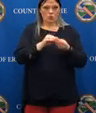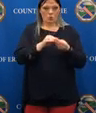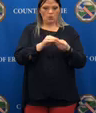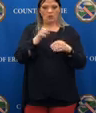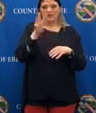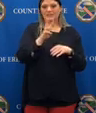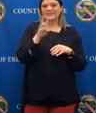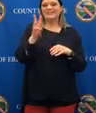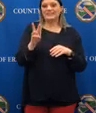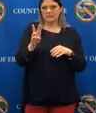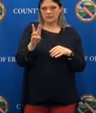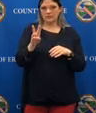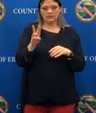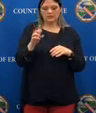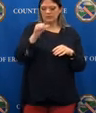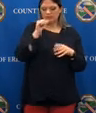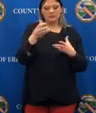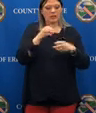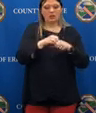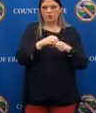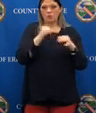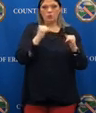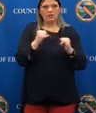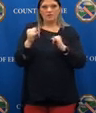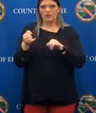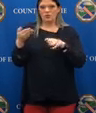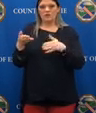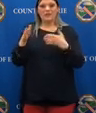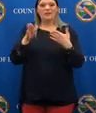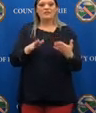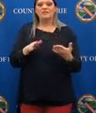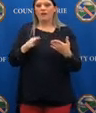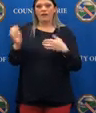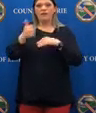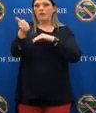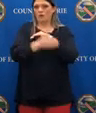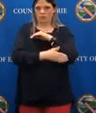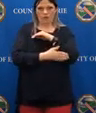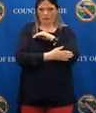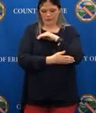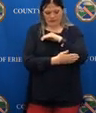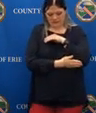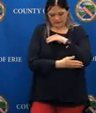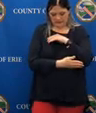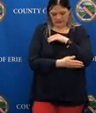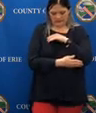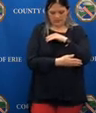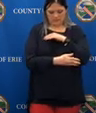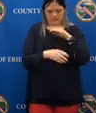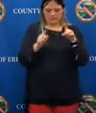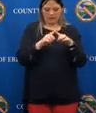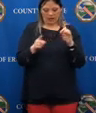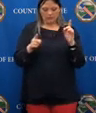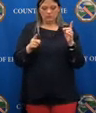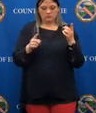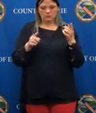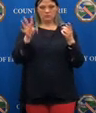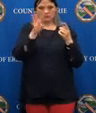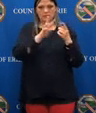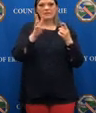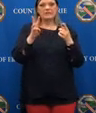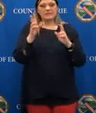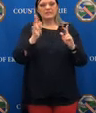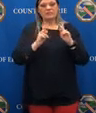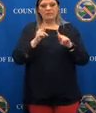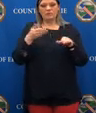to 66. This does not include individuals who've died, unfortunately, in other counties. But there are 66 people who